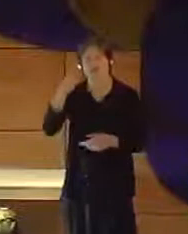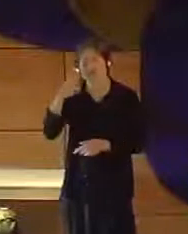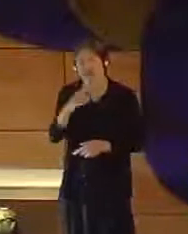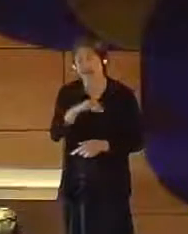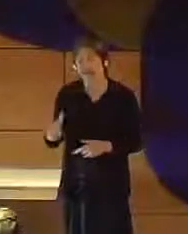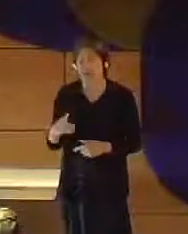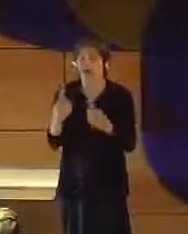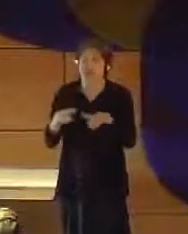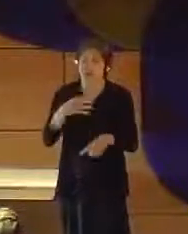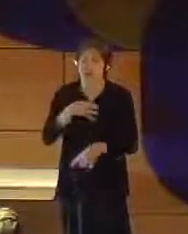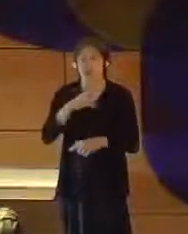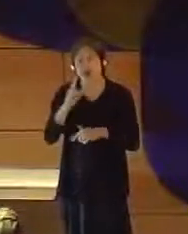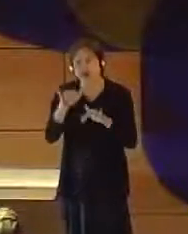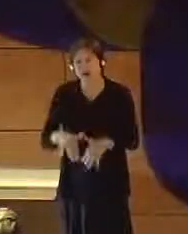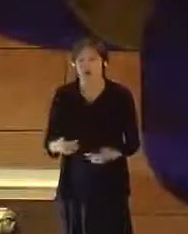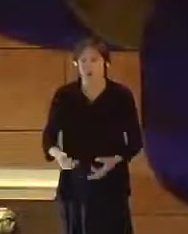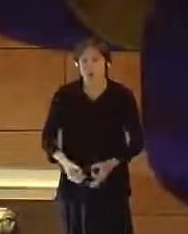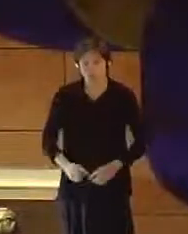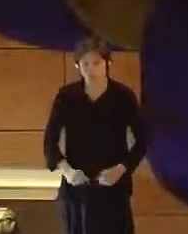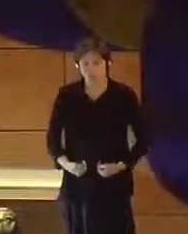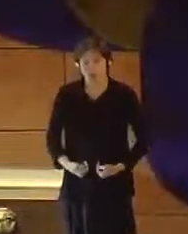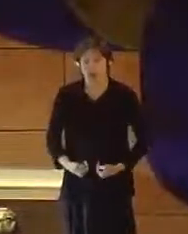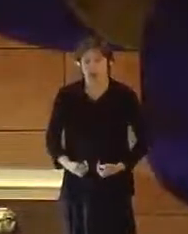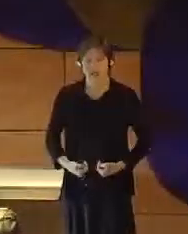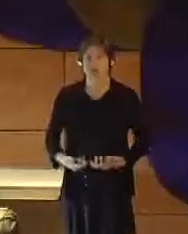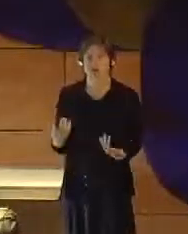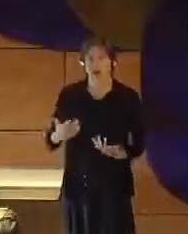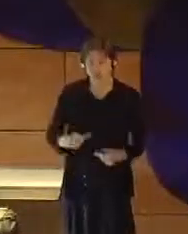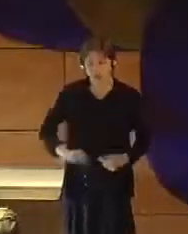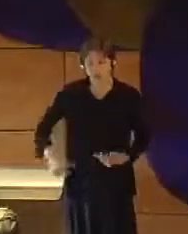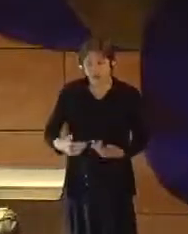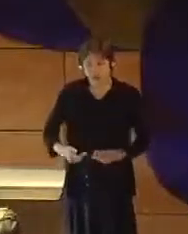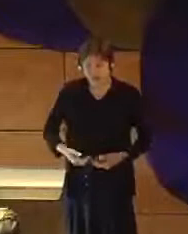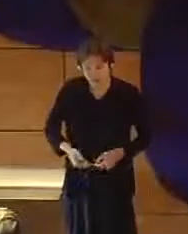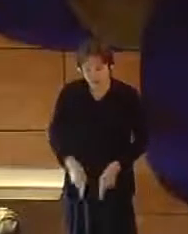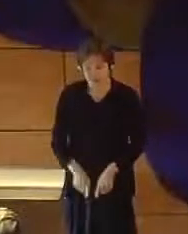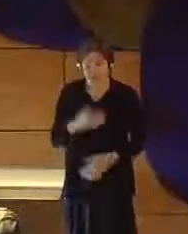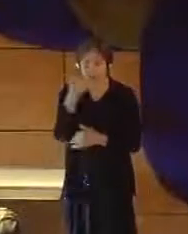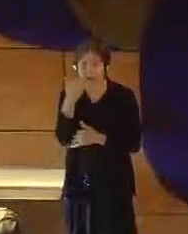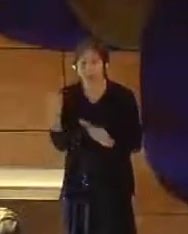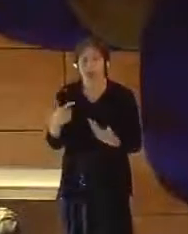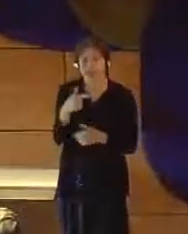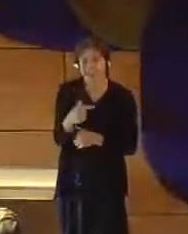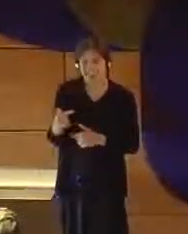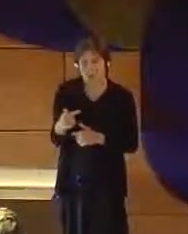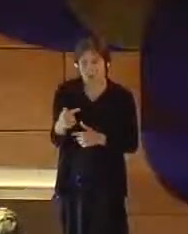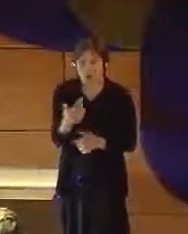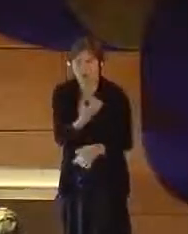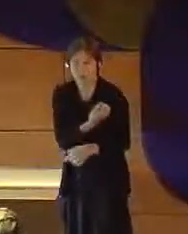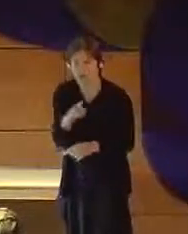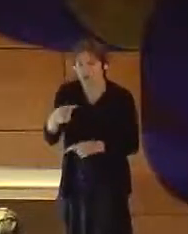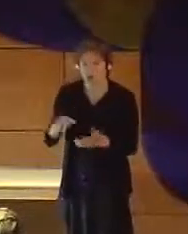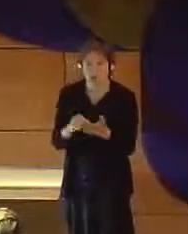down till later, and they're not given testosterone treatment because, again, there's worry that testosterone may affect heart function and cause